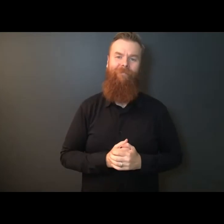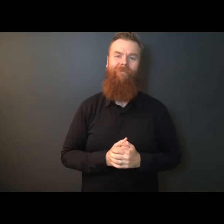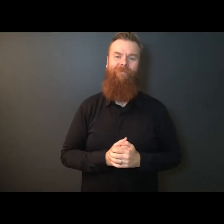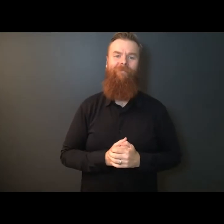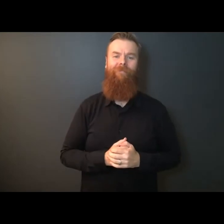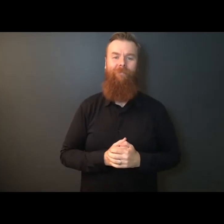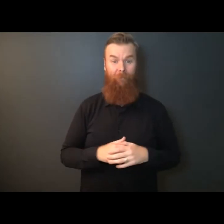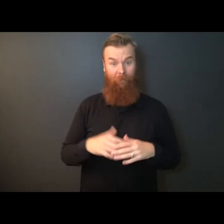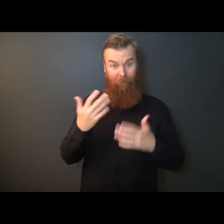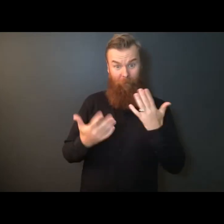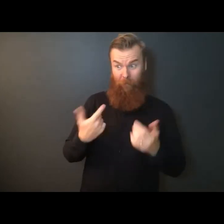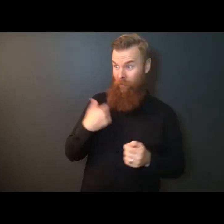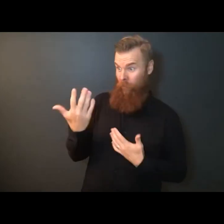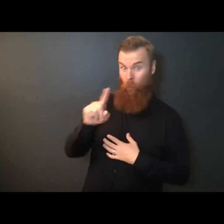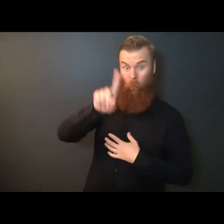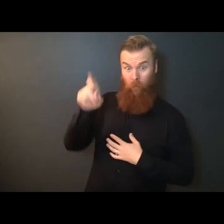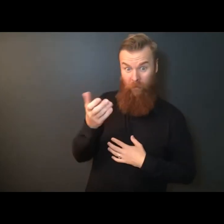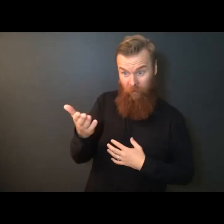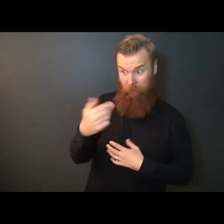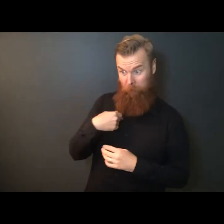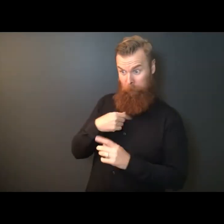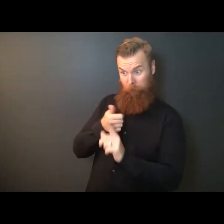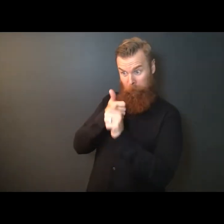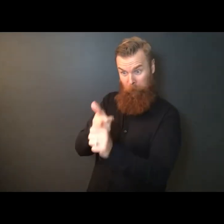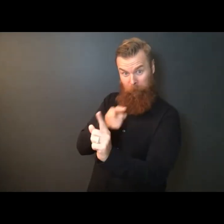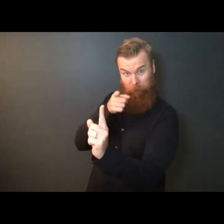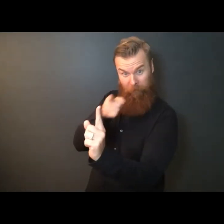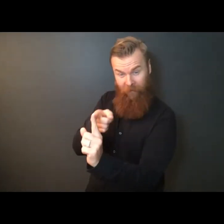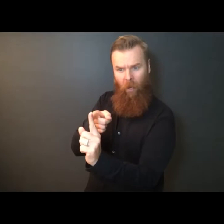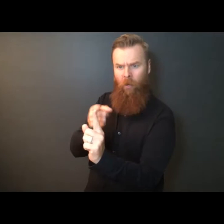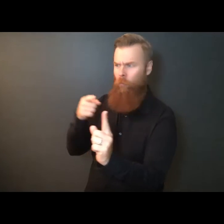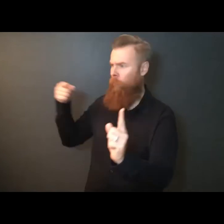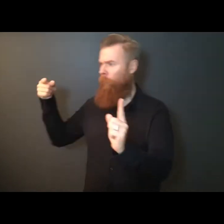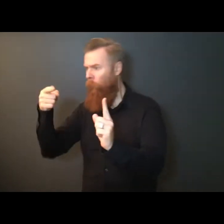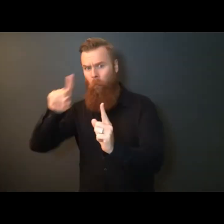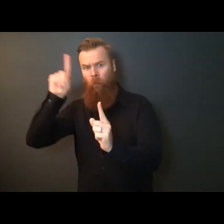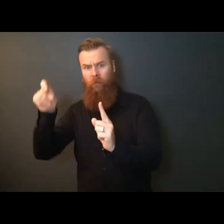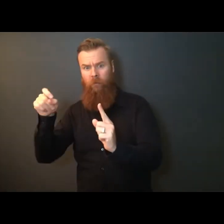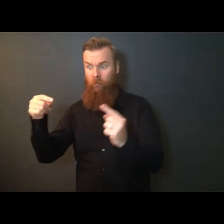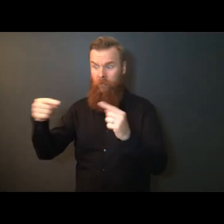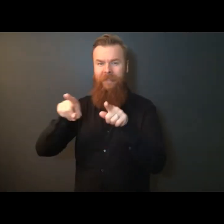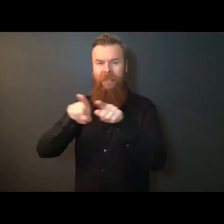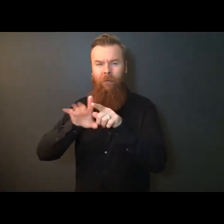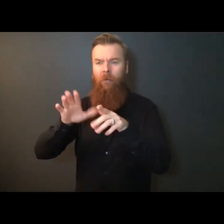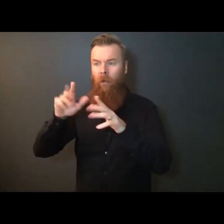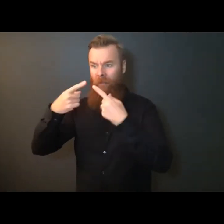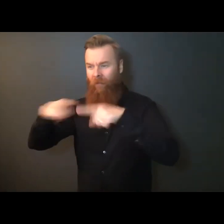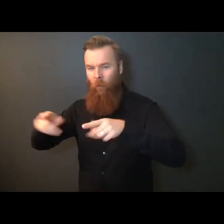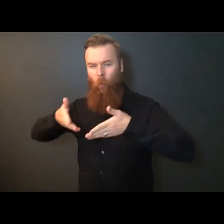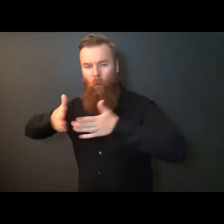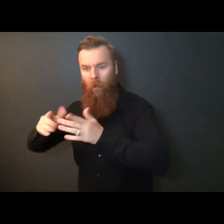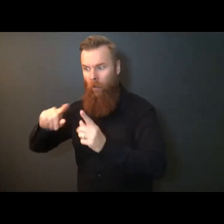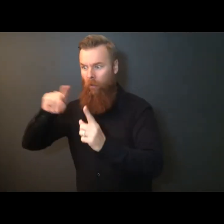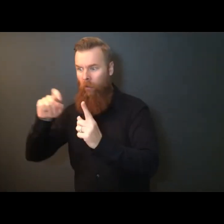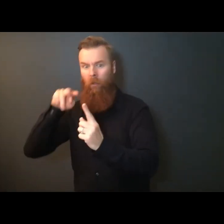through repeated intervention and that continuously spending time with people and building trust with people,